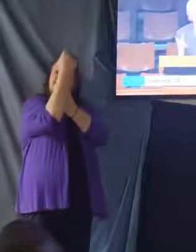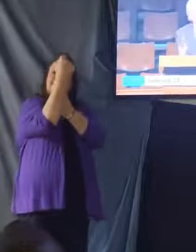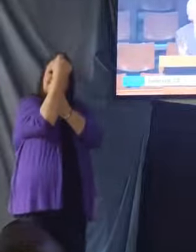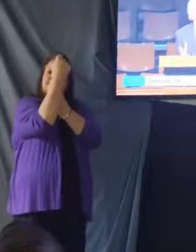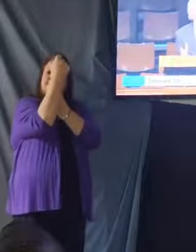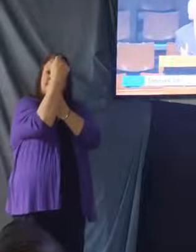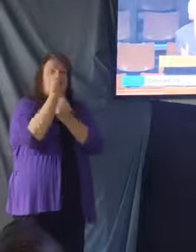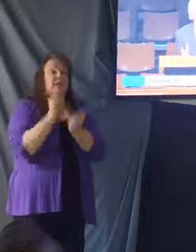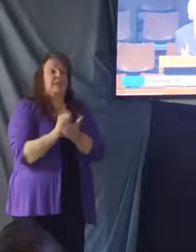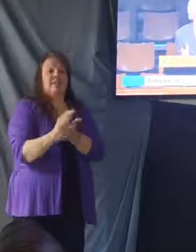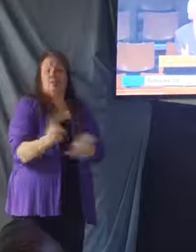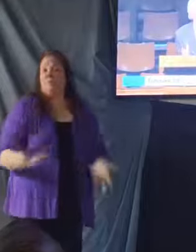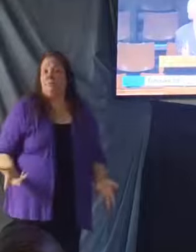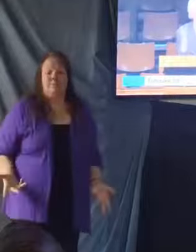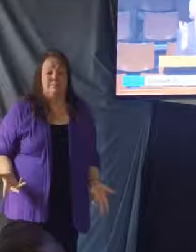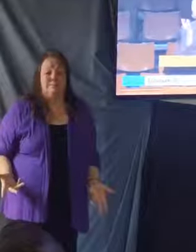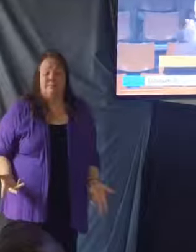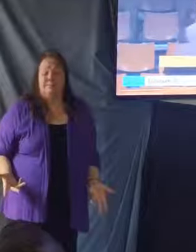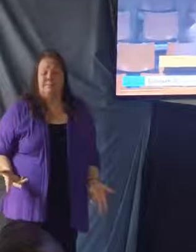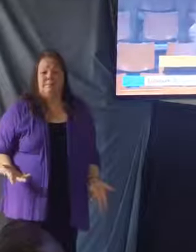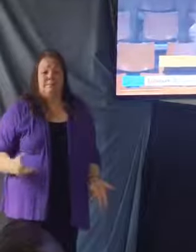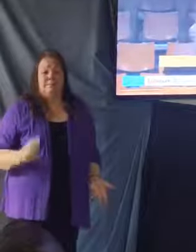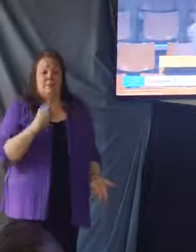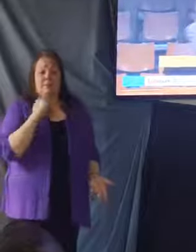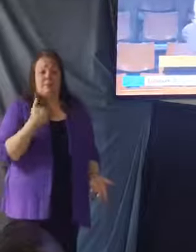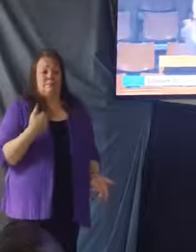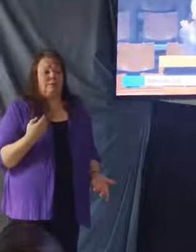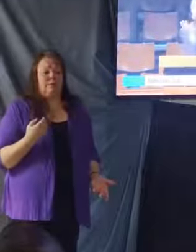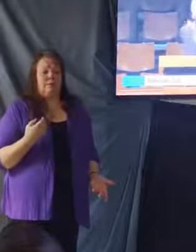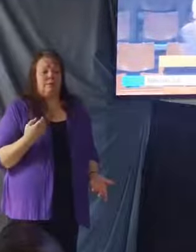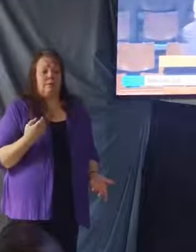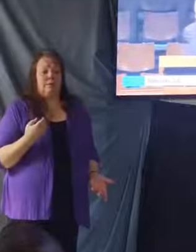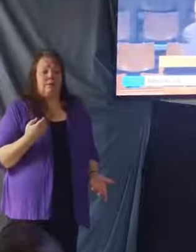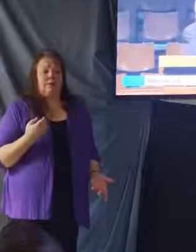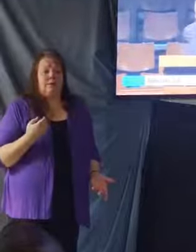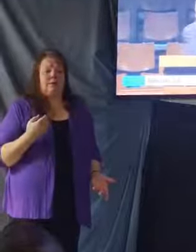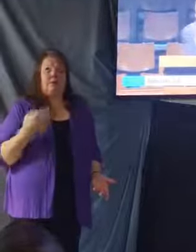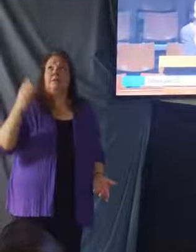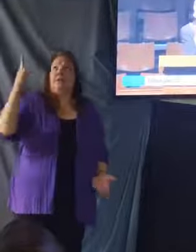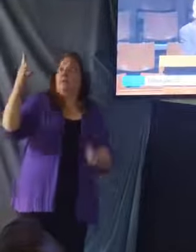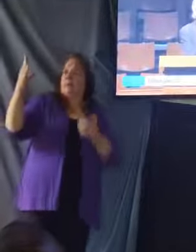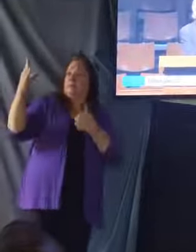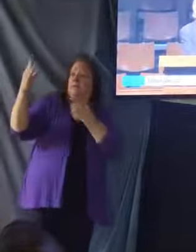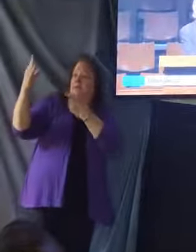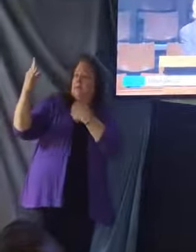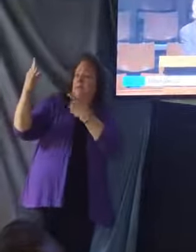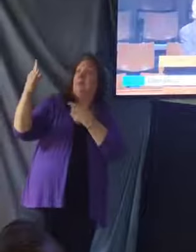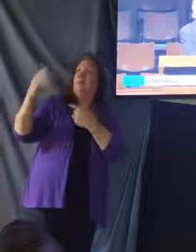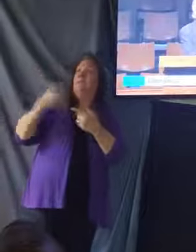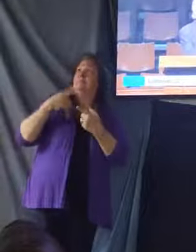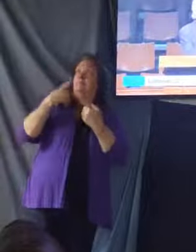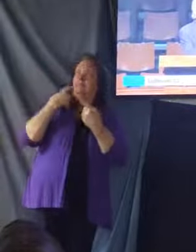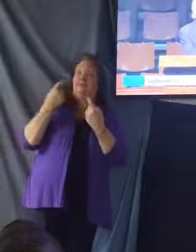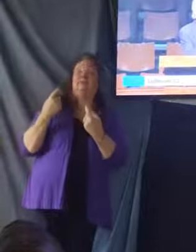That's all there is. There's nothing between God and you but your sin.